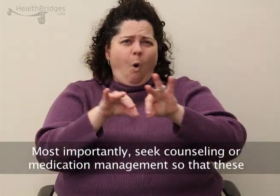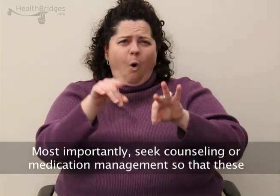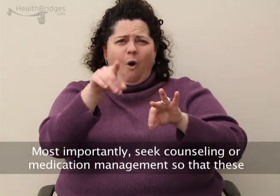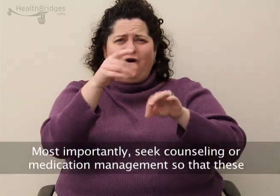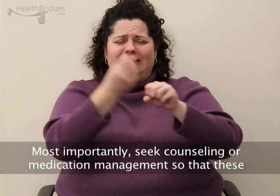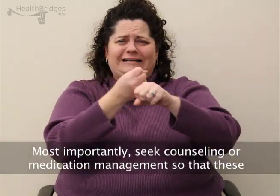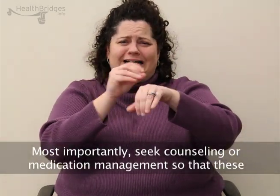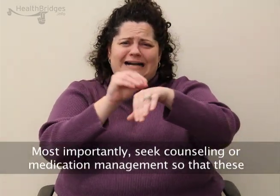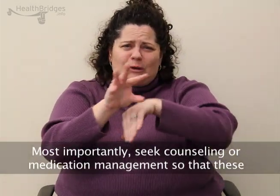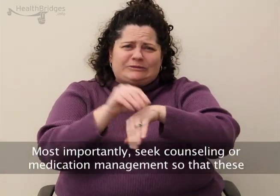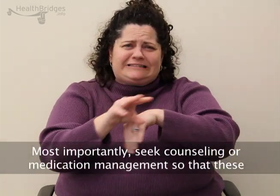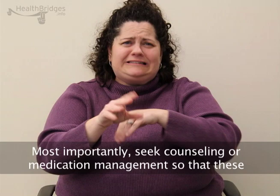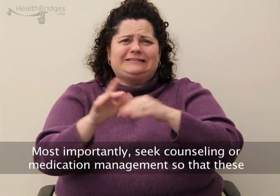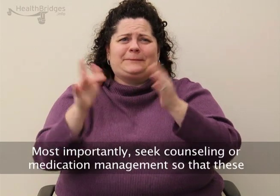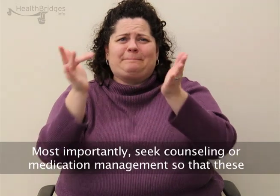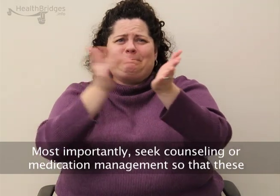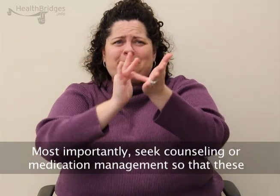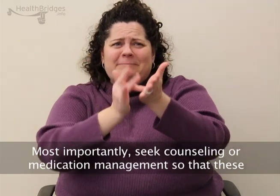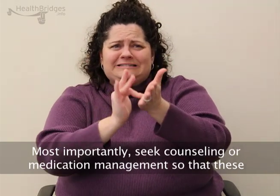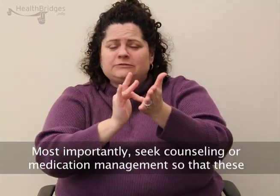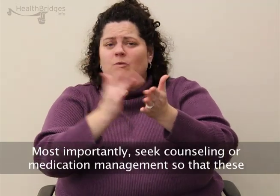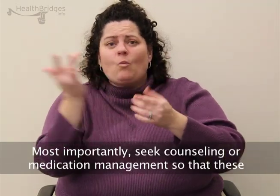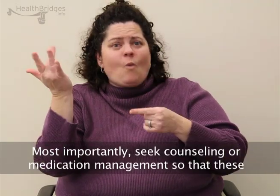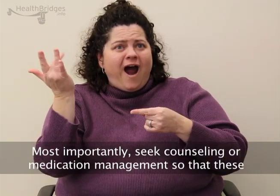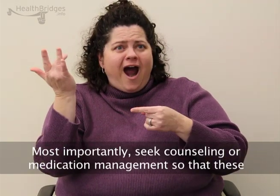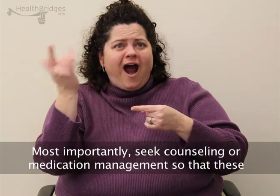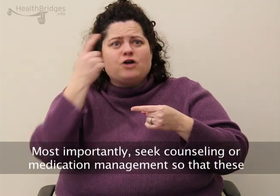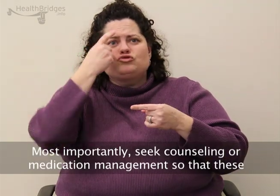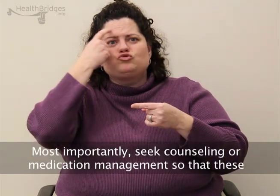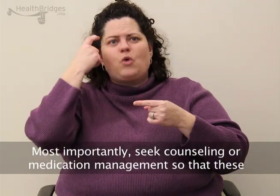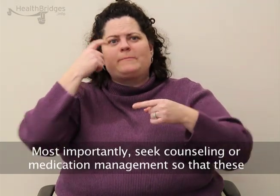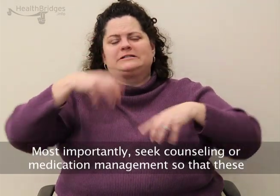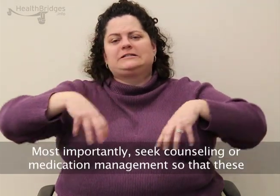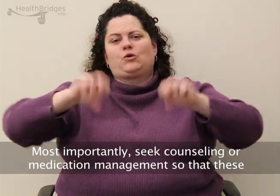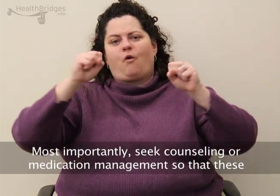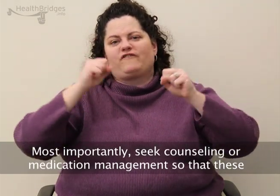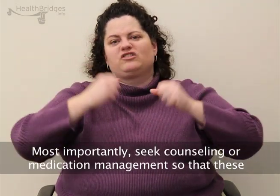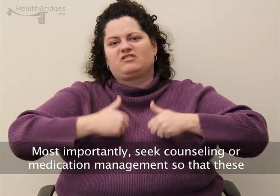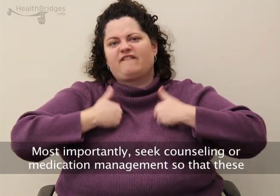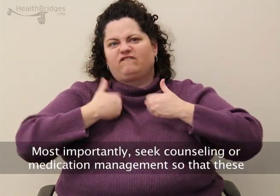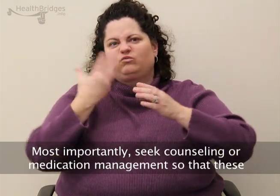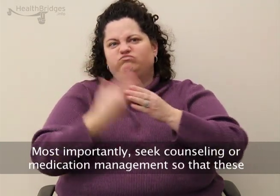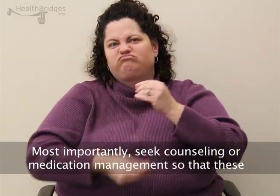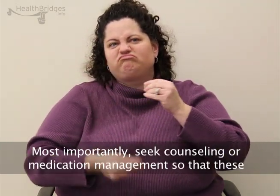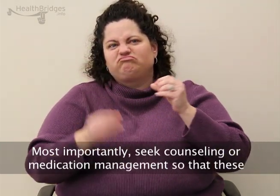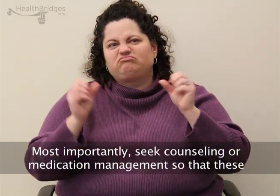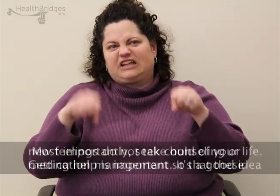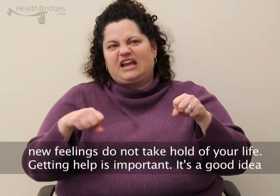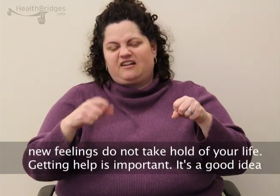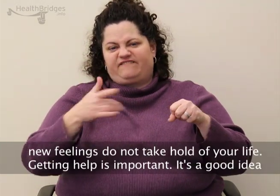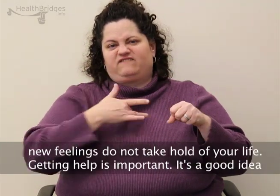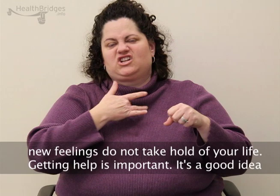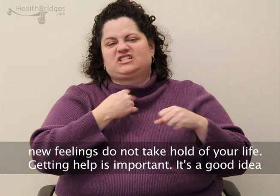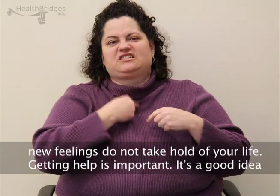Most importantly, seek counseling or medication management so that these new feelings do not take